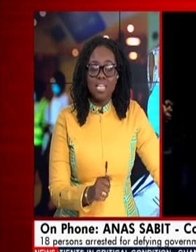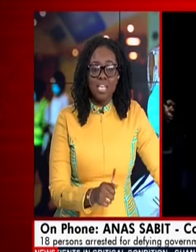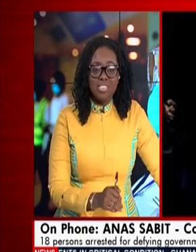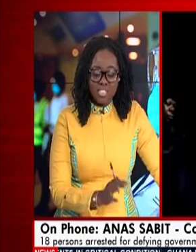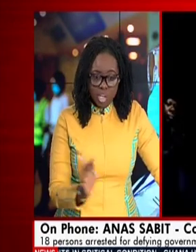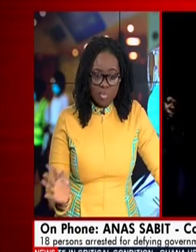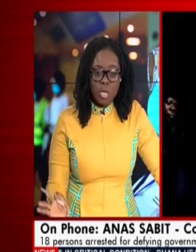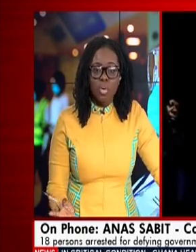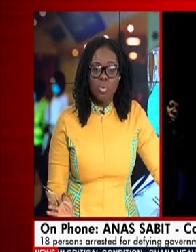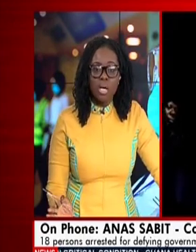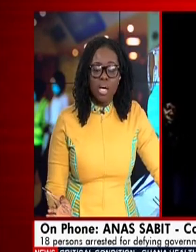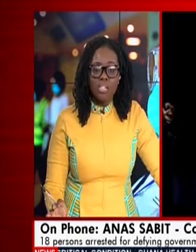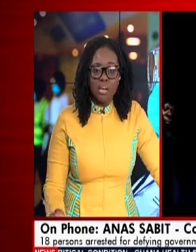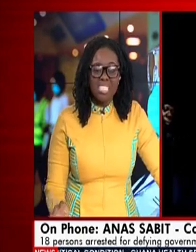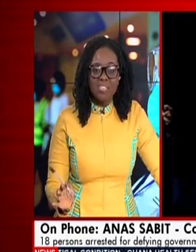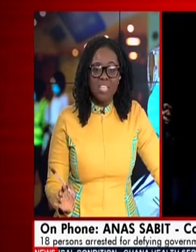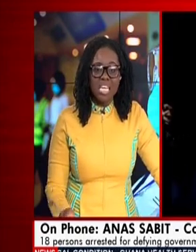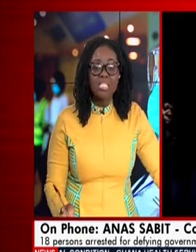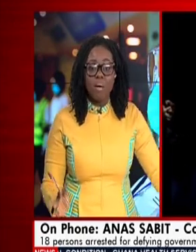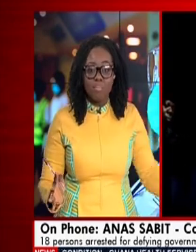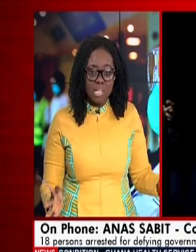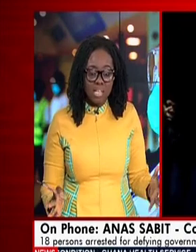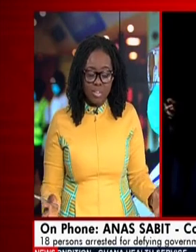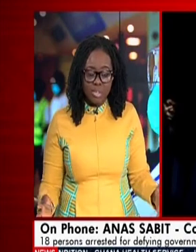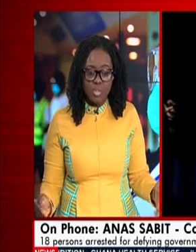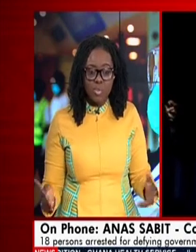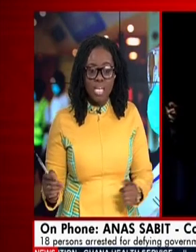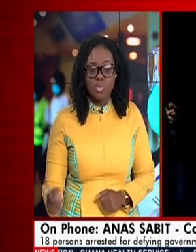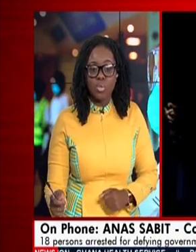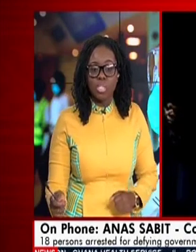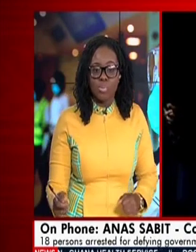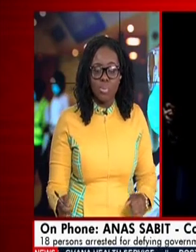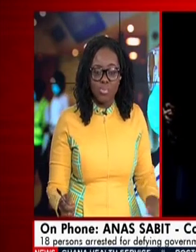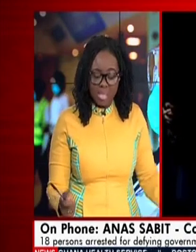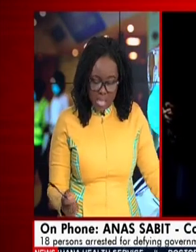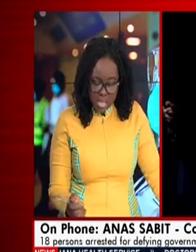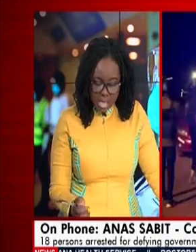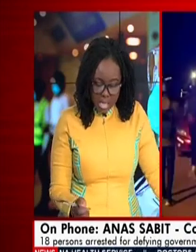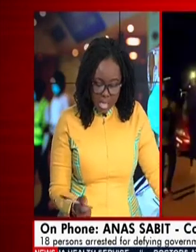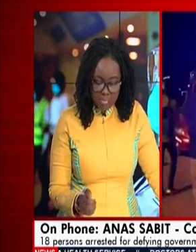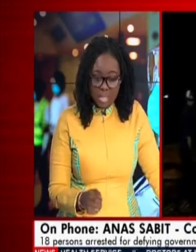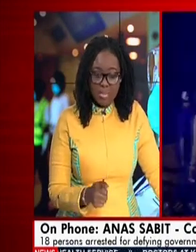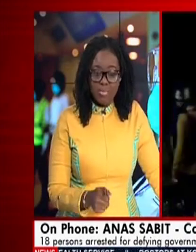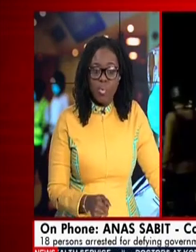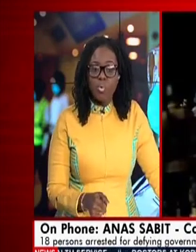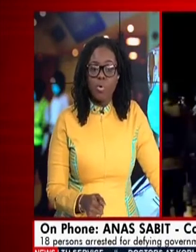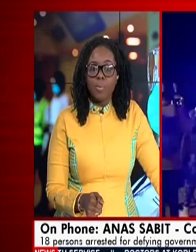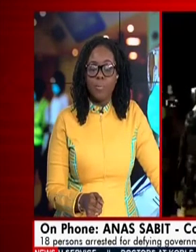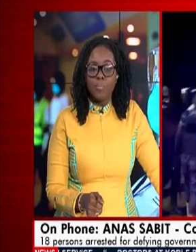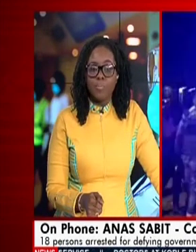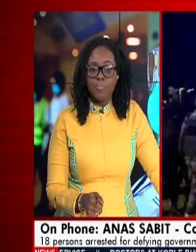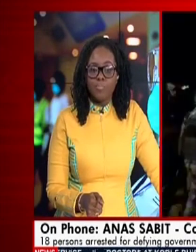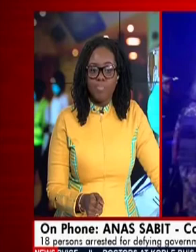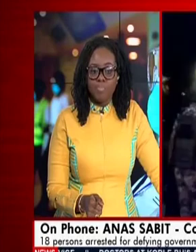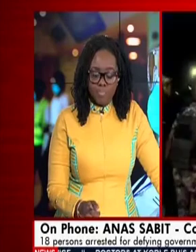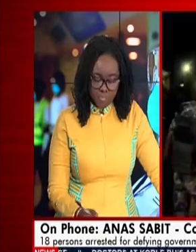the general directive against mass gathering. So that is what these people are being picked up for.